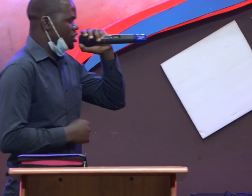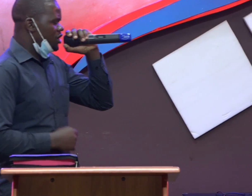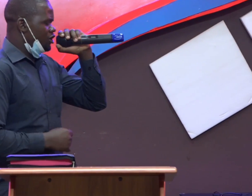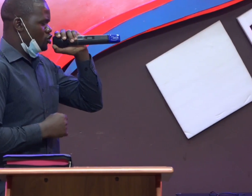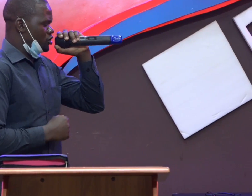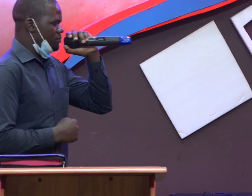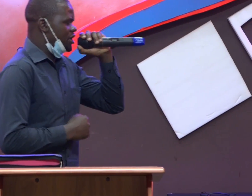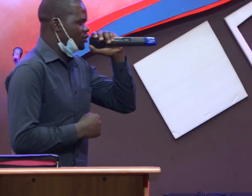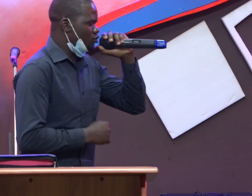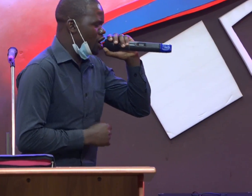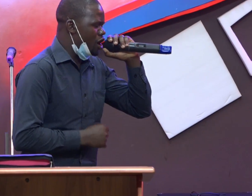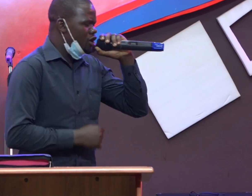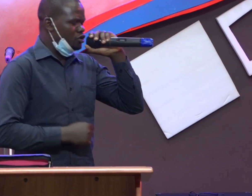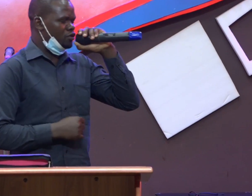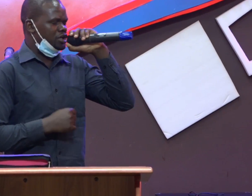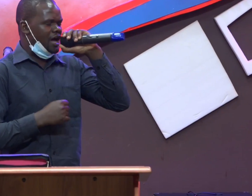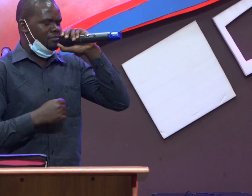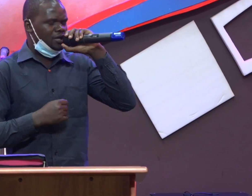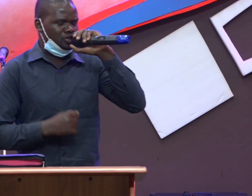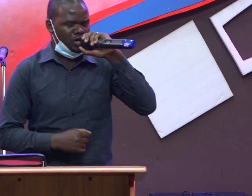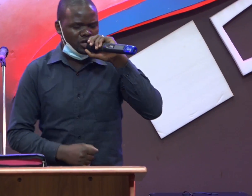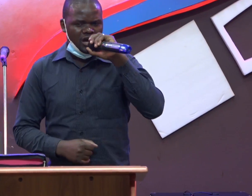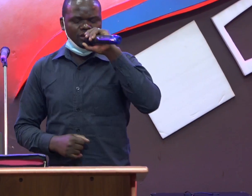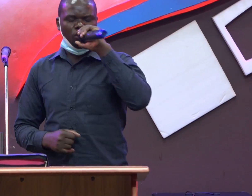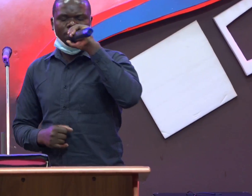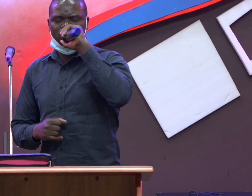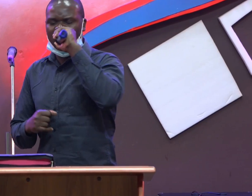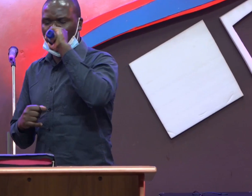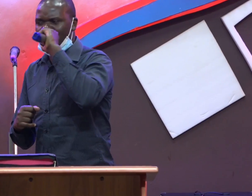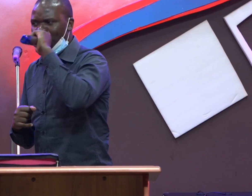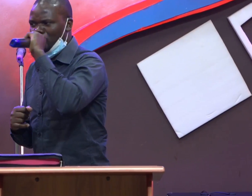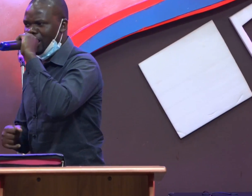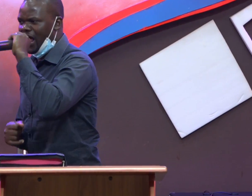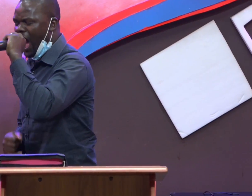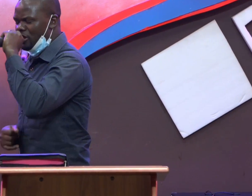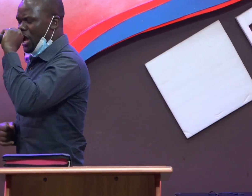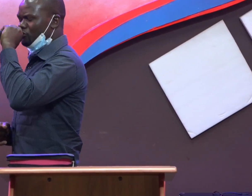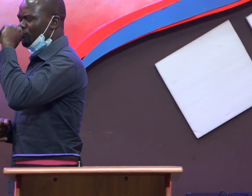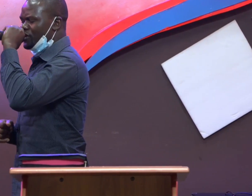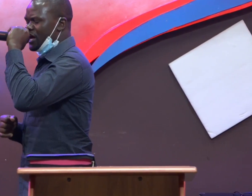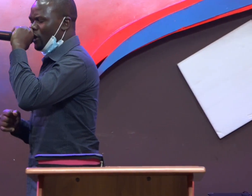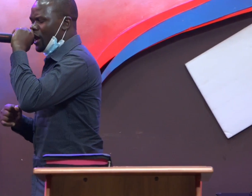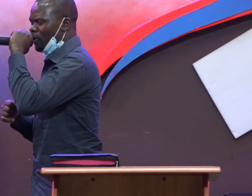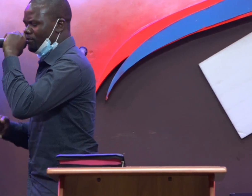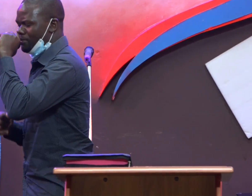surrounding me, that you give me that grace to read and meditate, and confess that word upon my life, and confess that word upon my